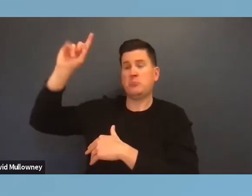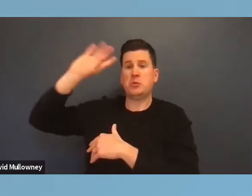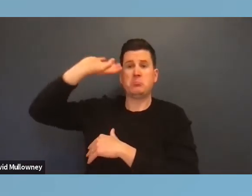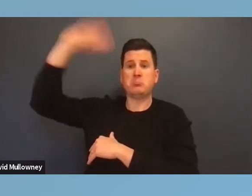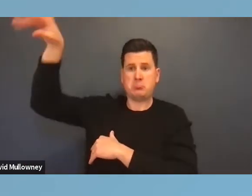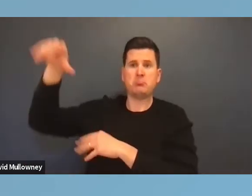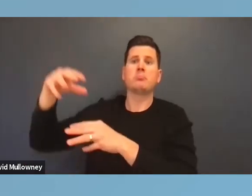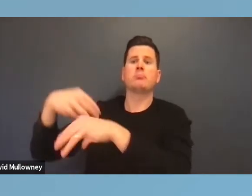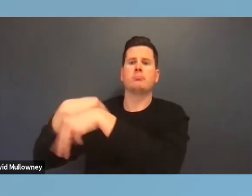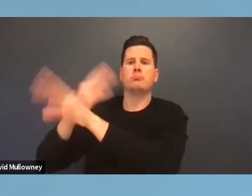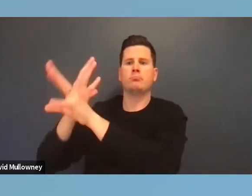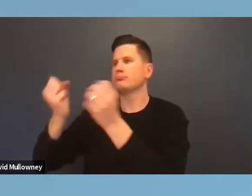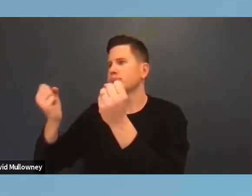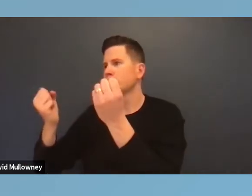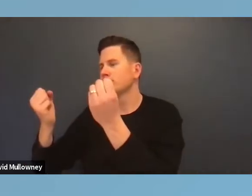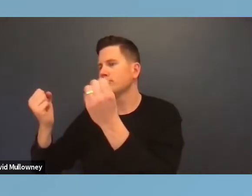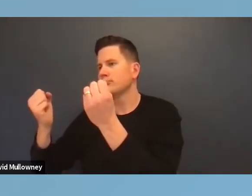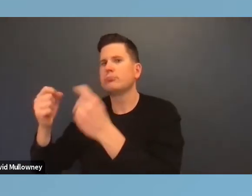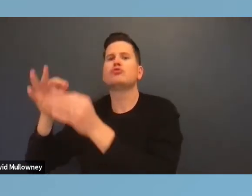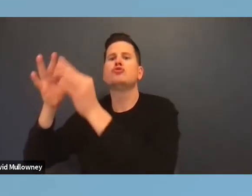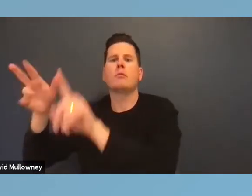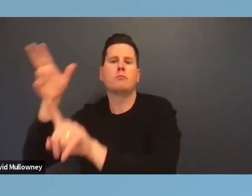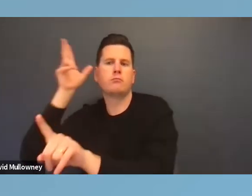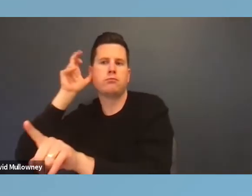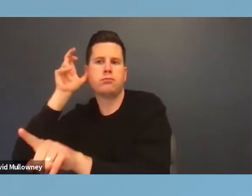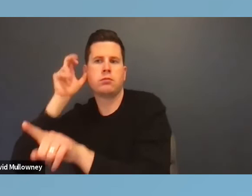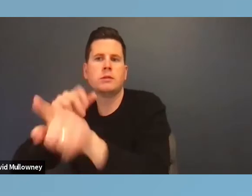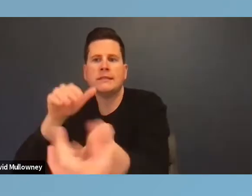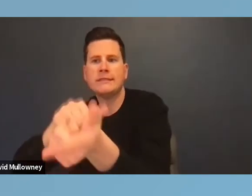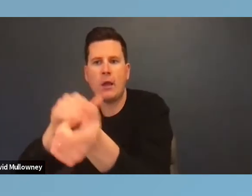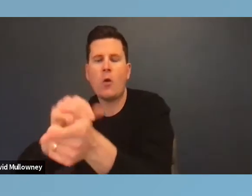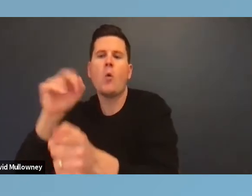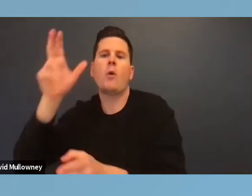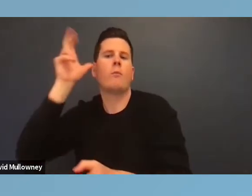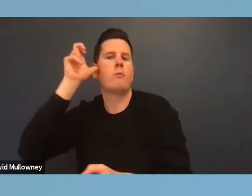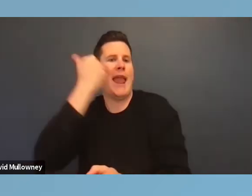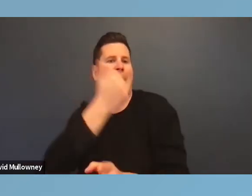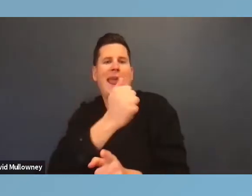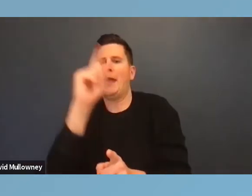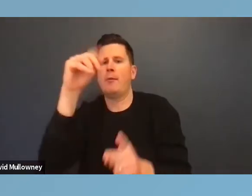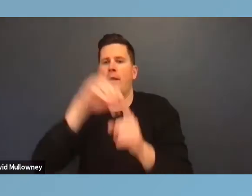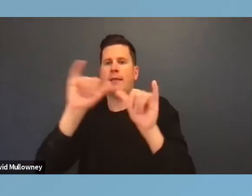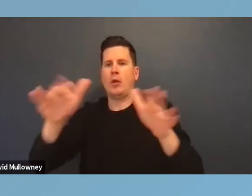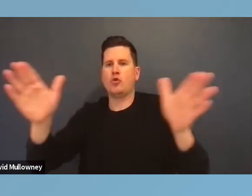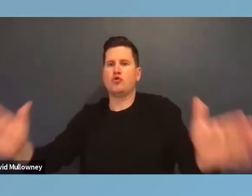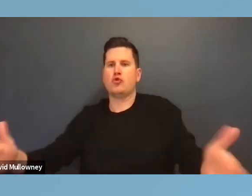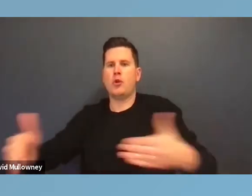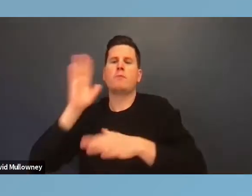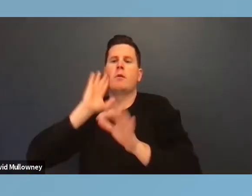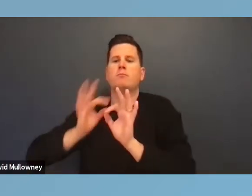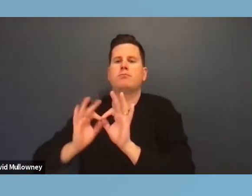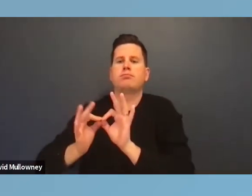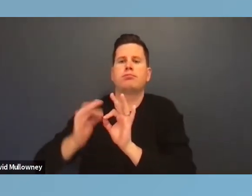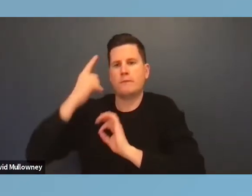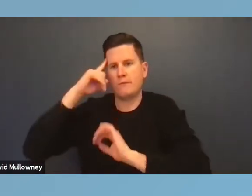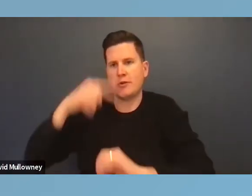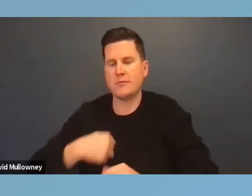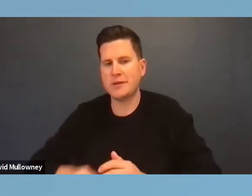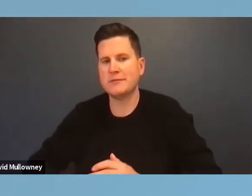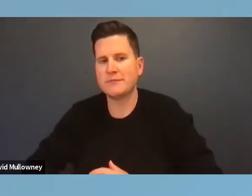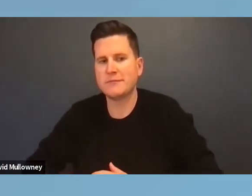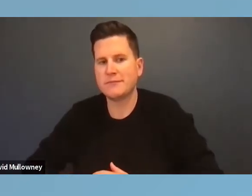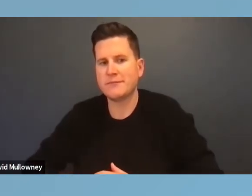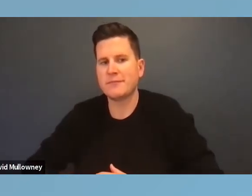the country or the world. Interpreting, and they listen to what the doctor or other people in the room have to say.